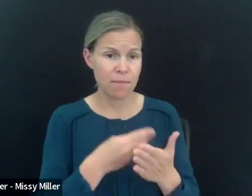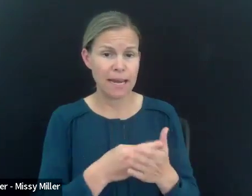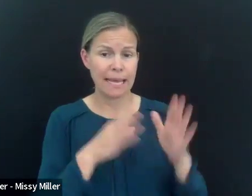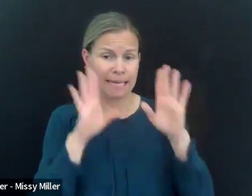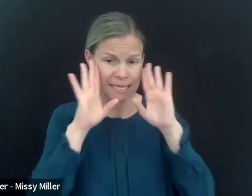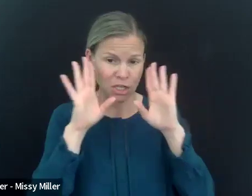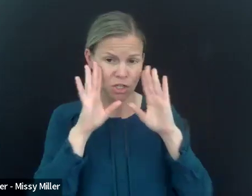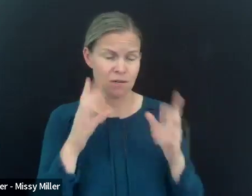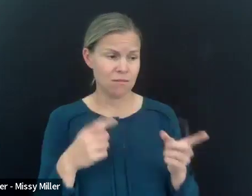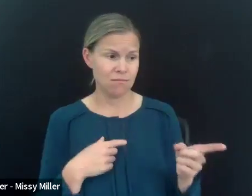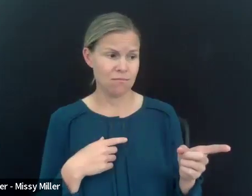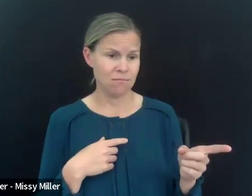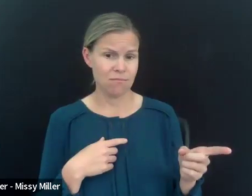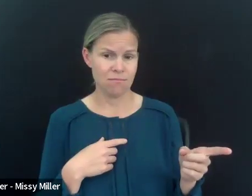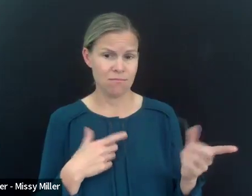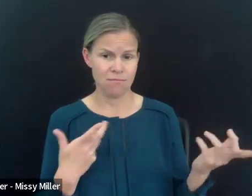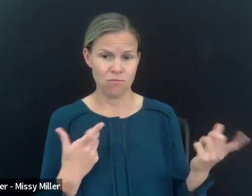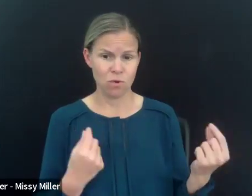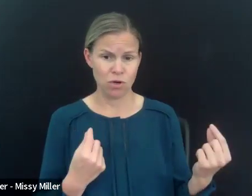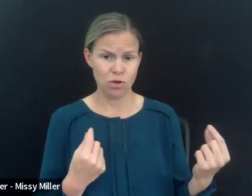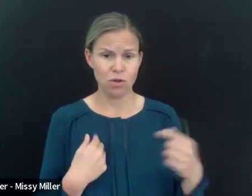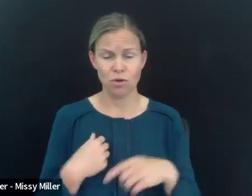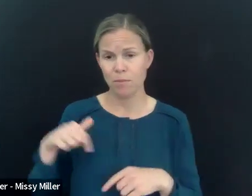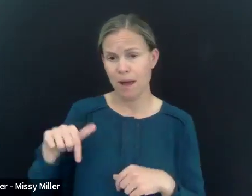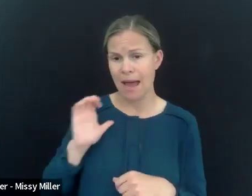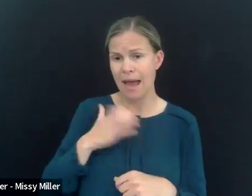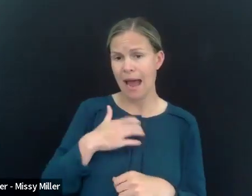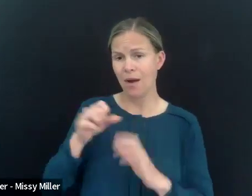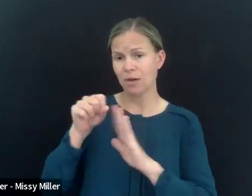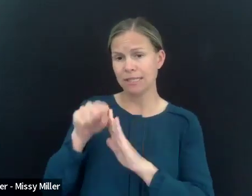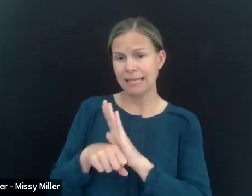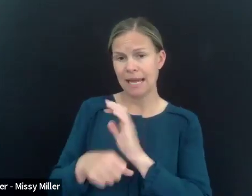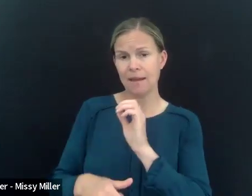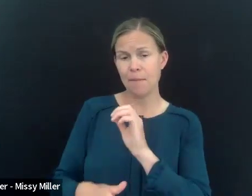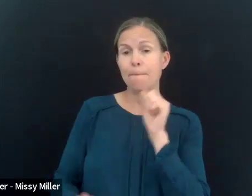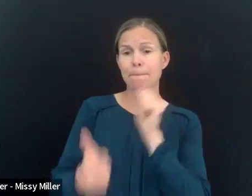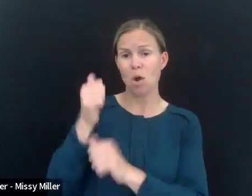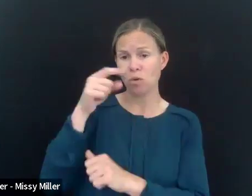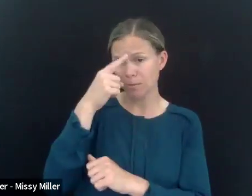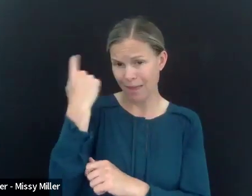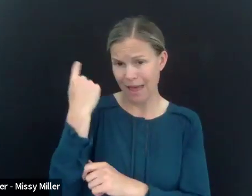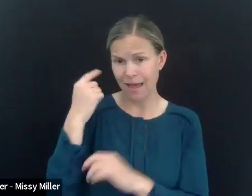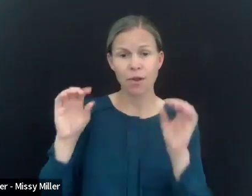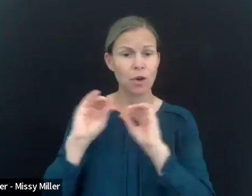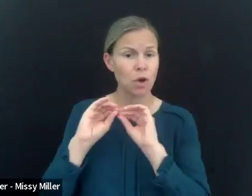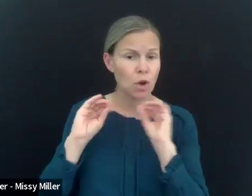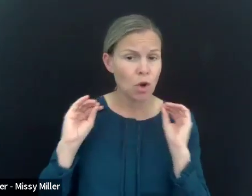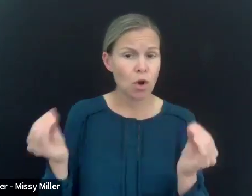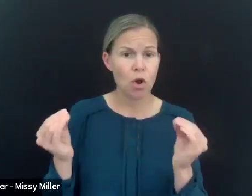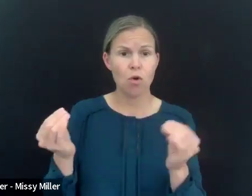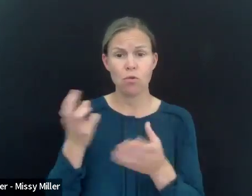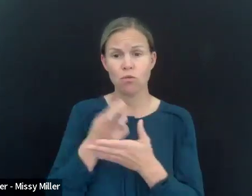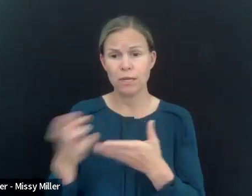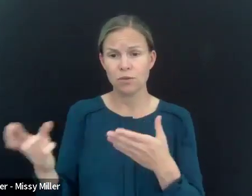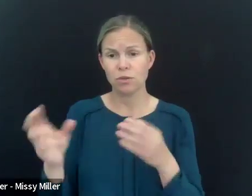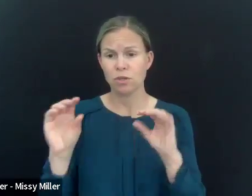for a state, that's majority Black, right? Who doesn't have the resources, who doesn't have the attention, who doesn't have the activists